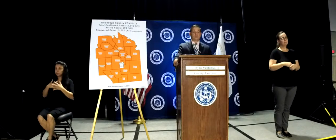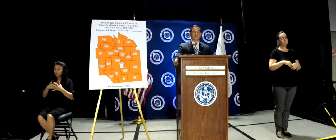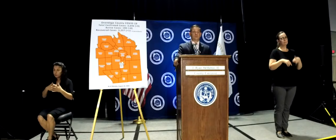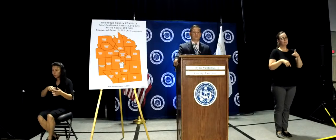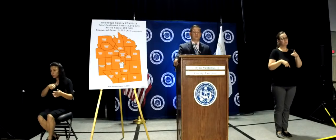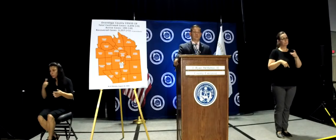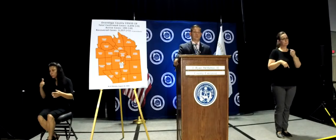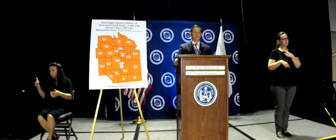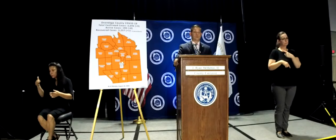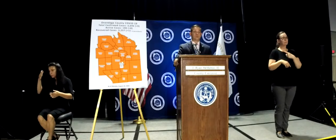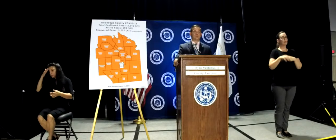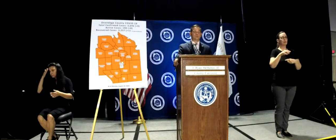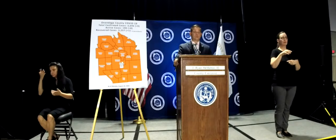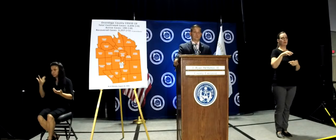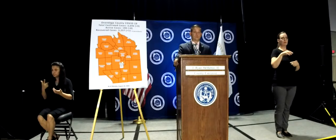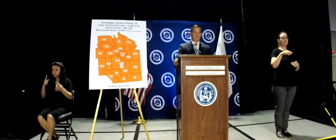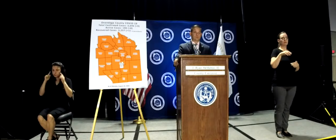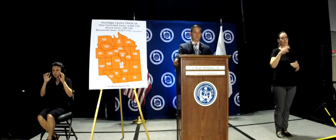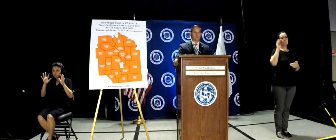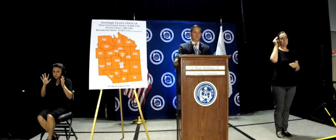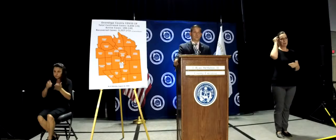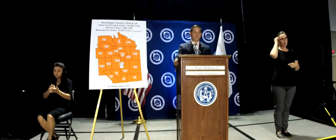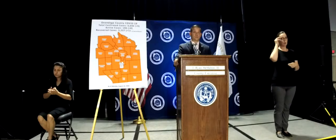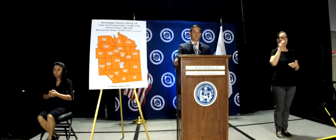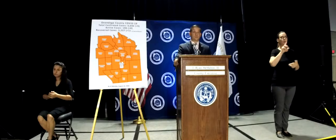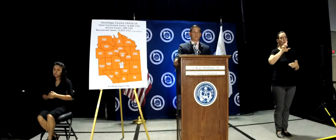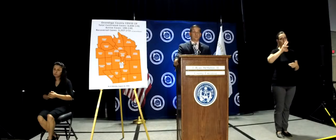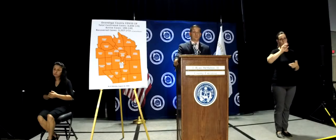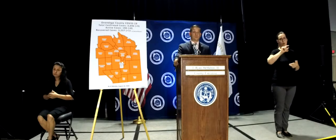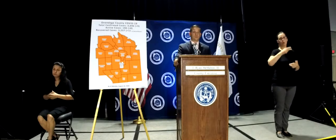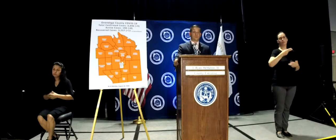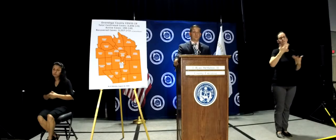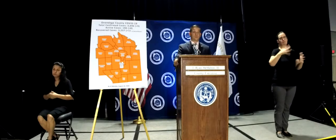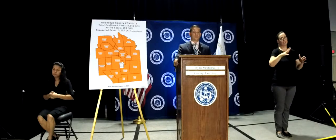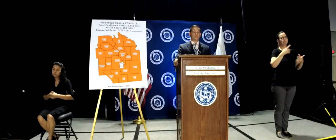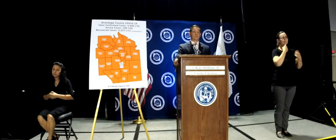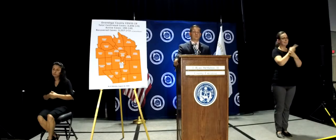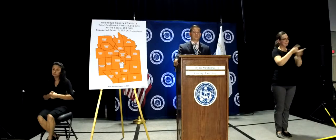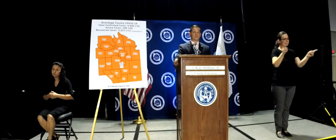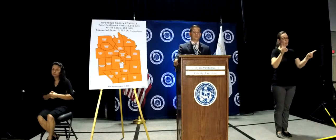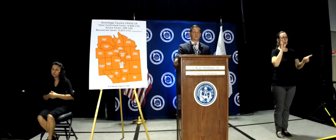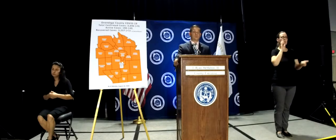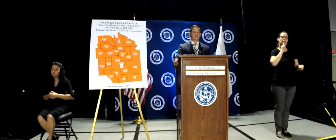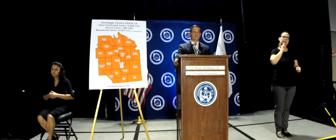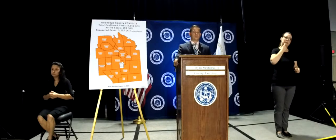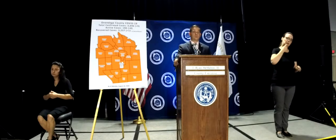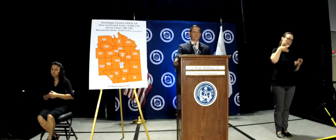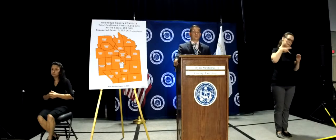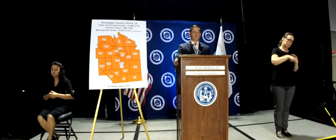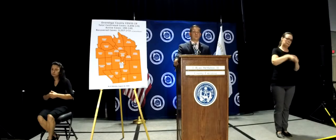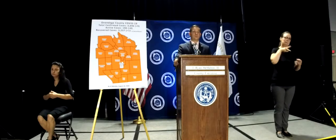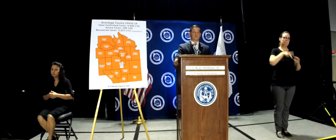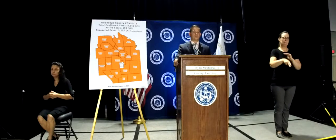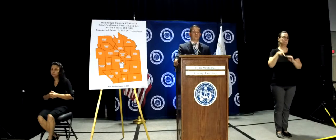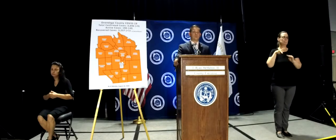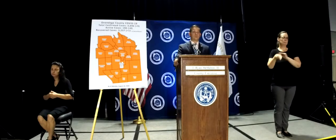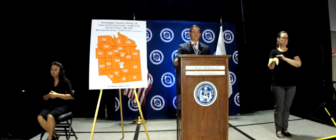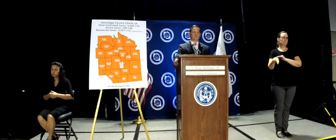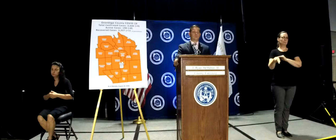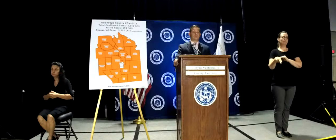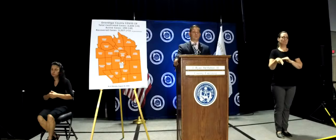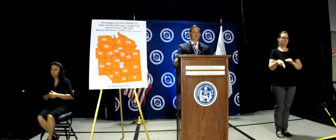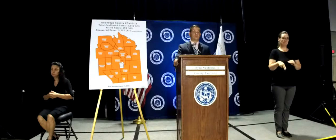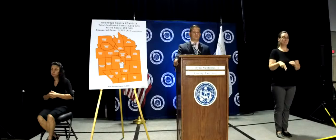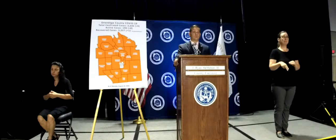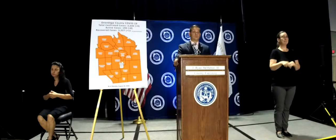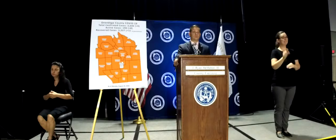put into place. They're not a done deal yet. Based on the warnings he's given us, based on the warnings you've given this community, it's not a